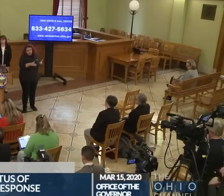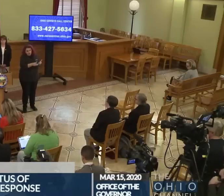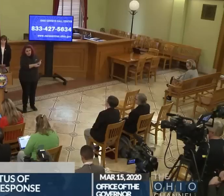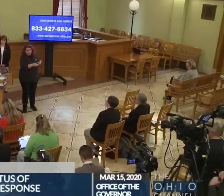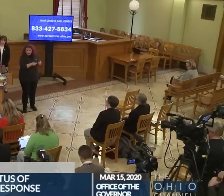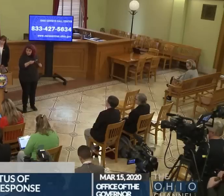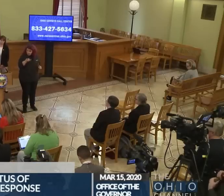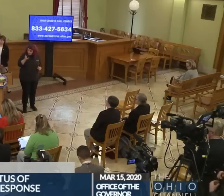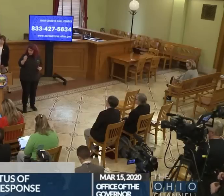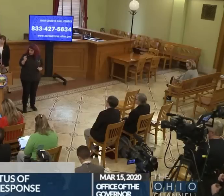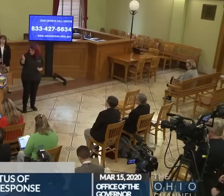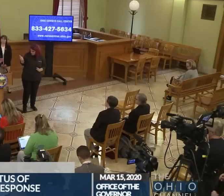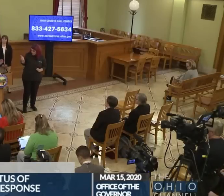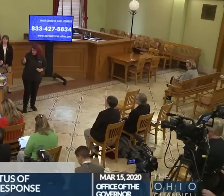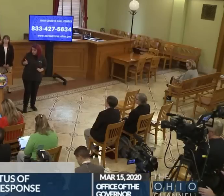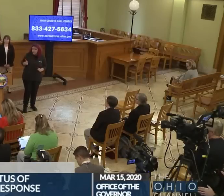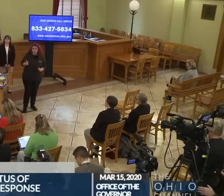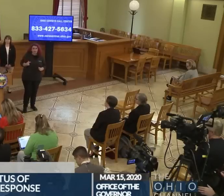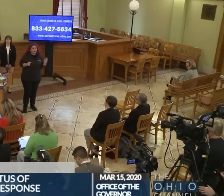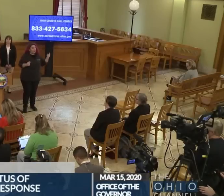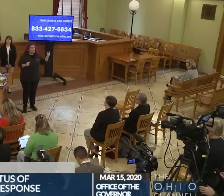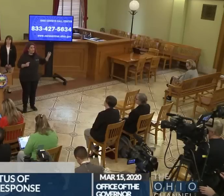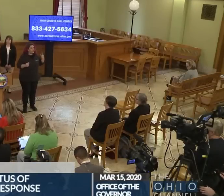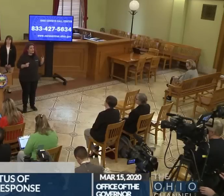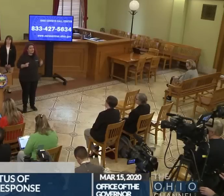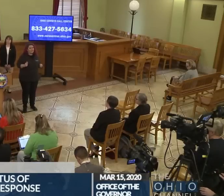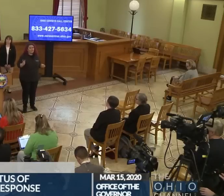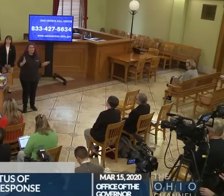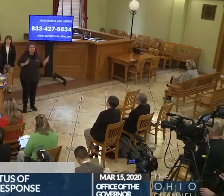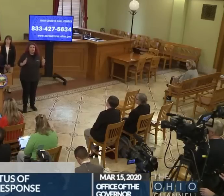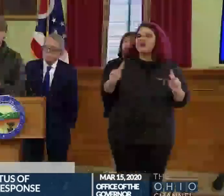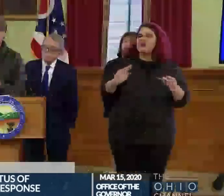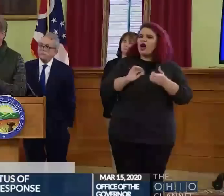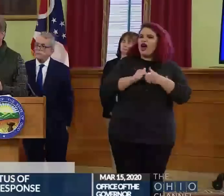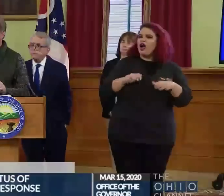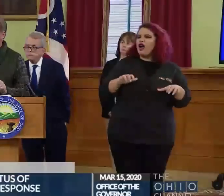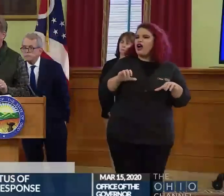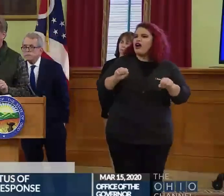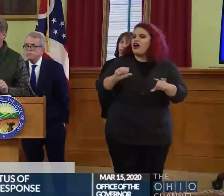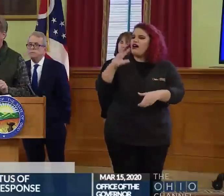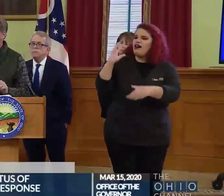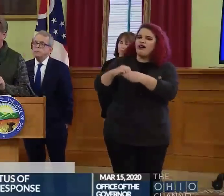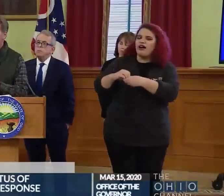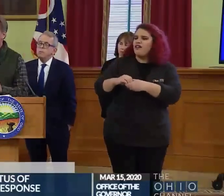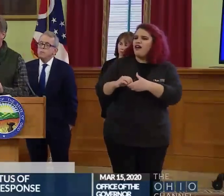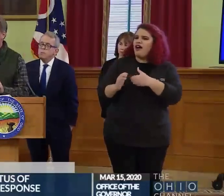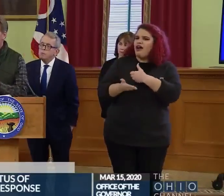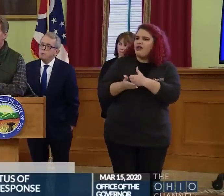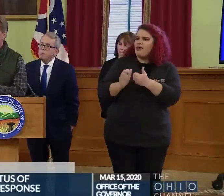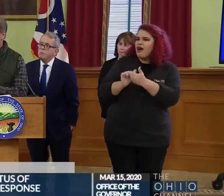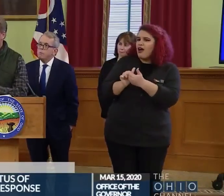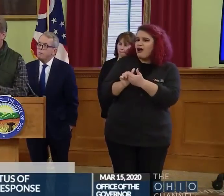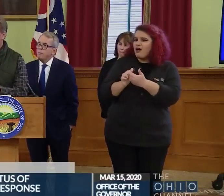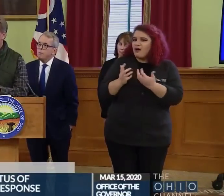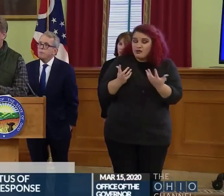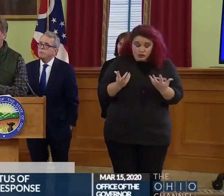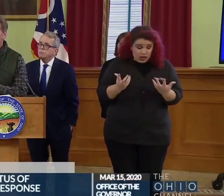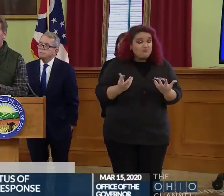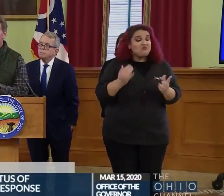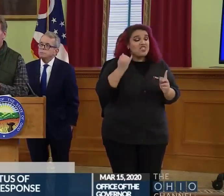Yeah. Look, we had a question back here about what people can do. If your neighbor is a nurse and you know that she has a